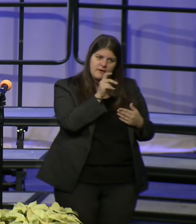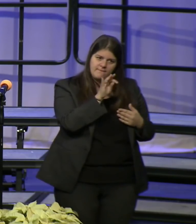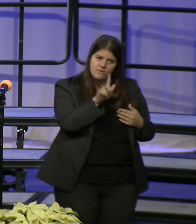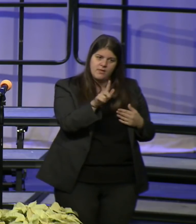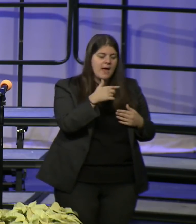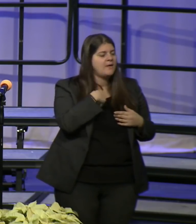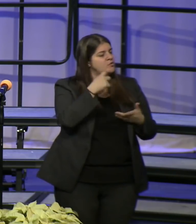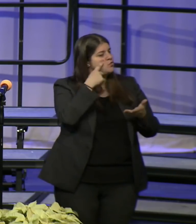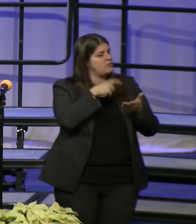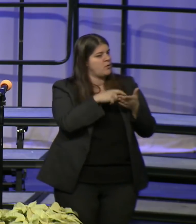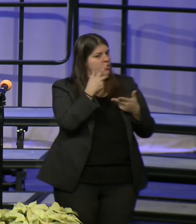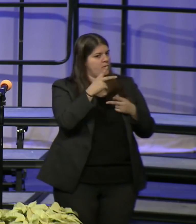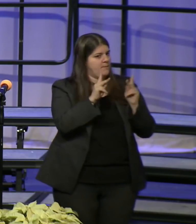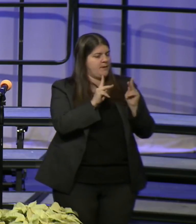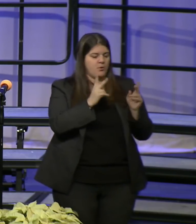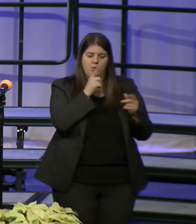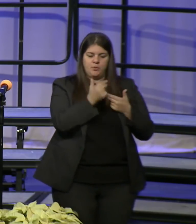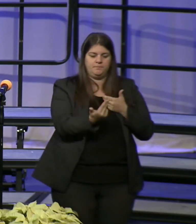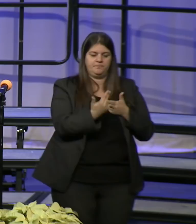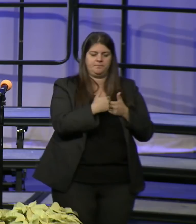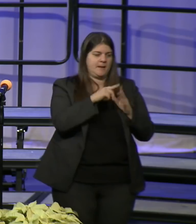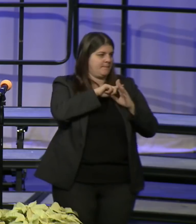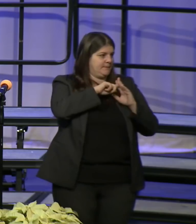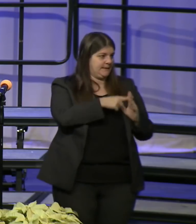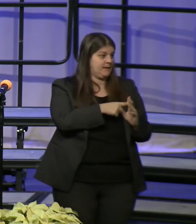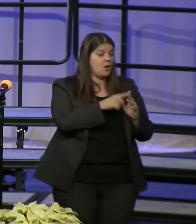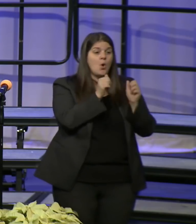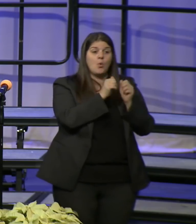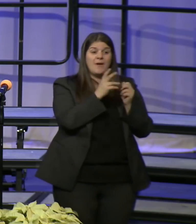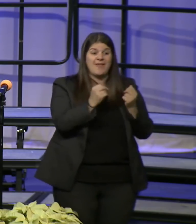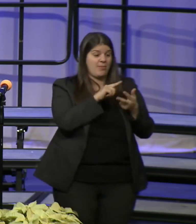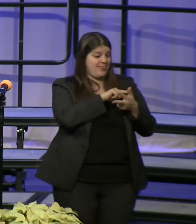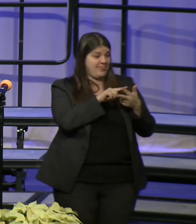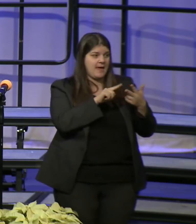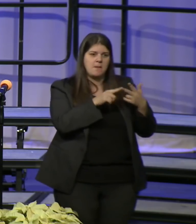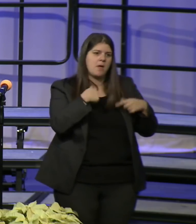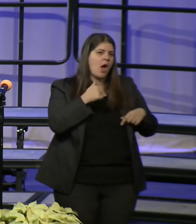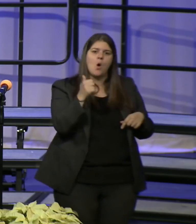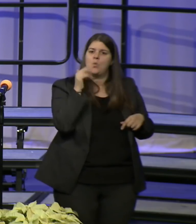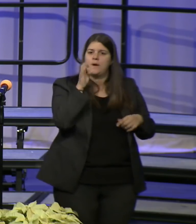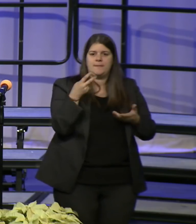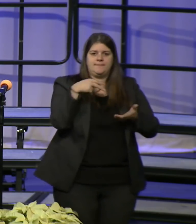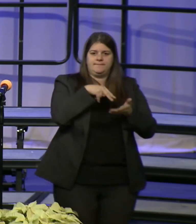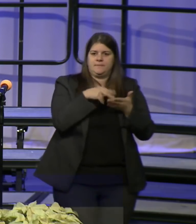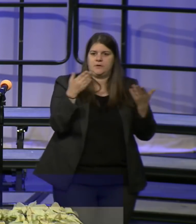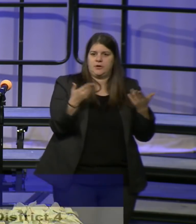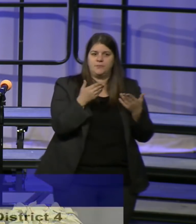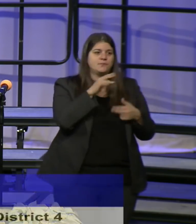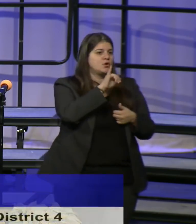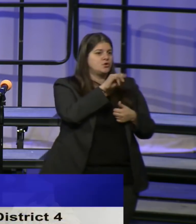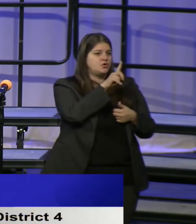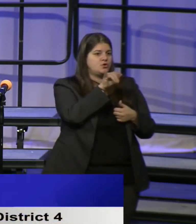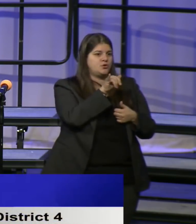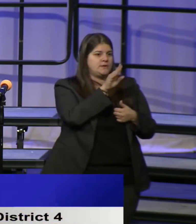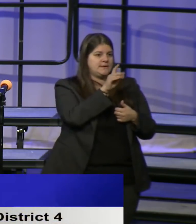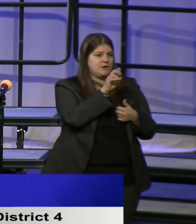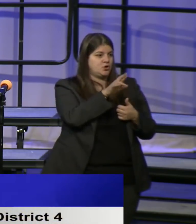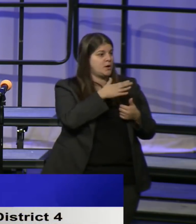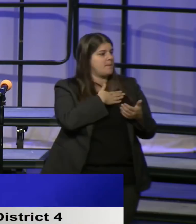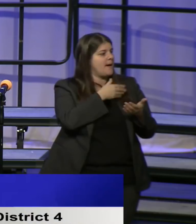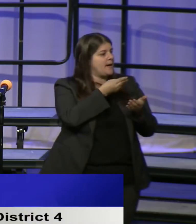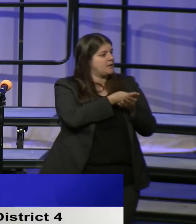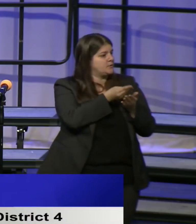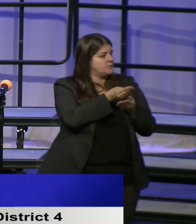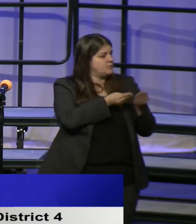right from the beginning, and without whom I would never be standing up here today. Judy Center, my campaign treasurer,